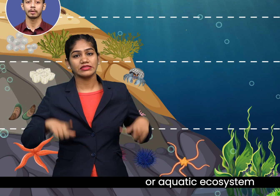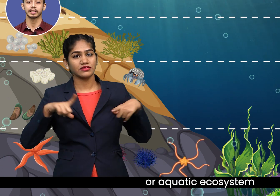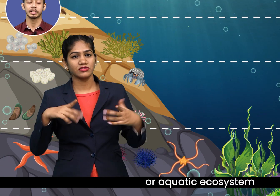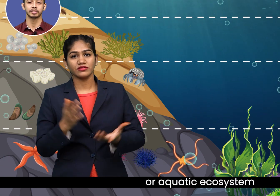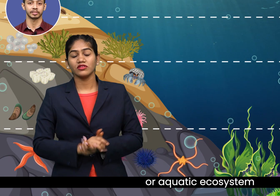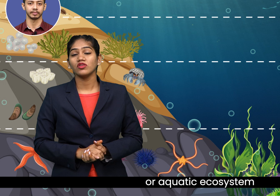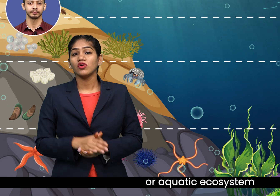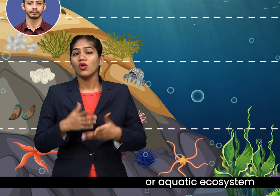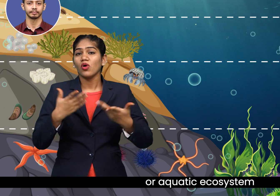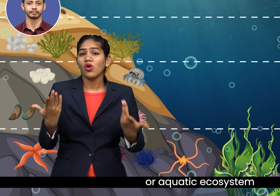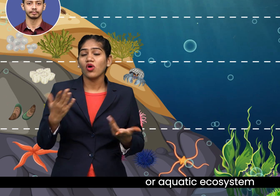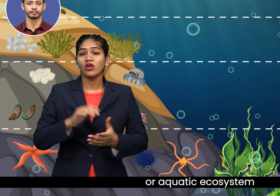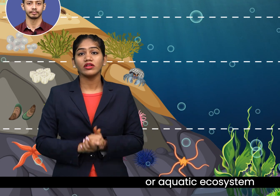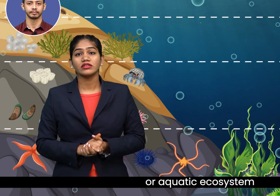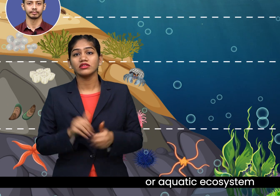Or aquatic ecosystem.